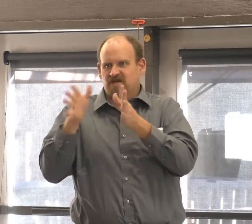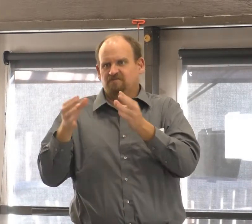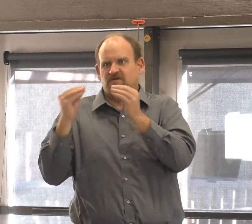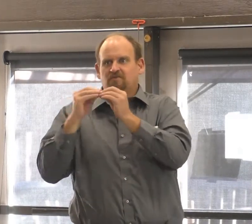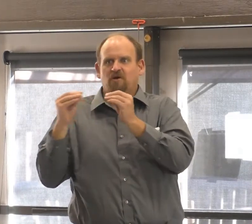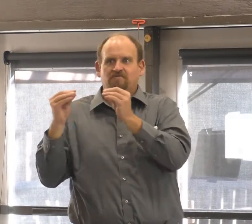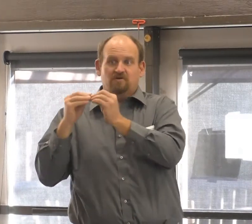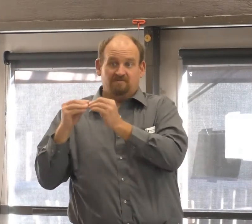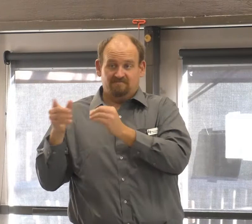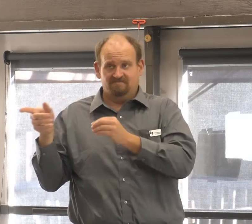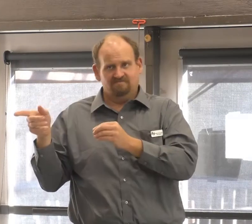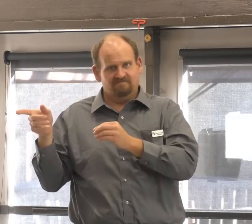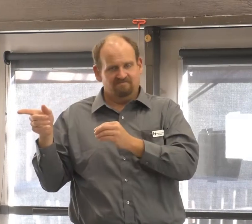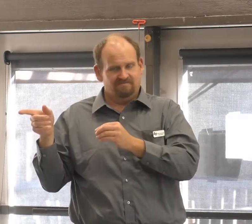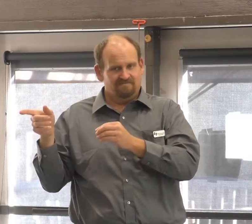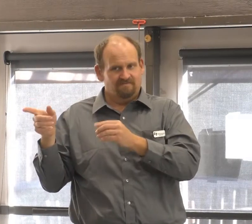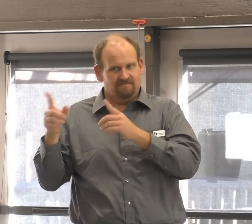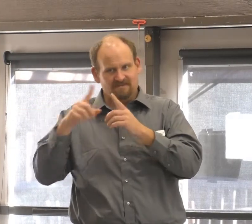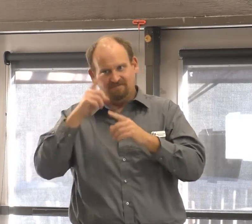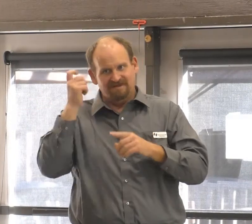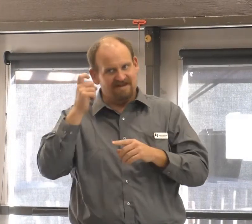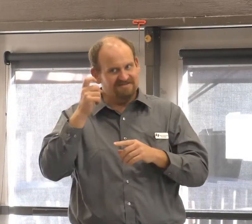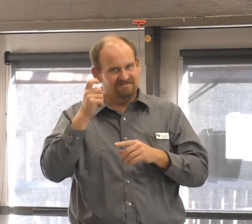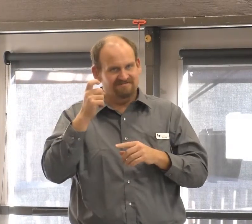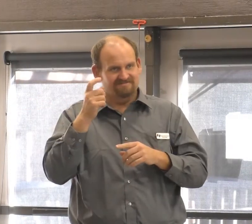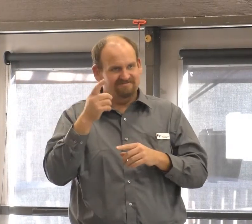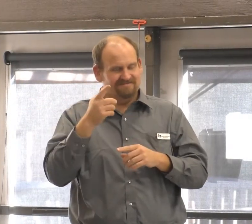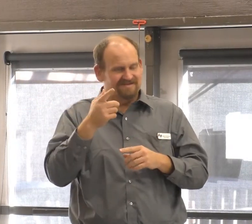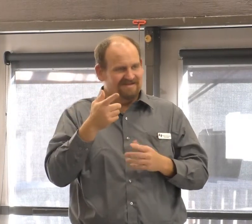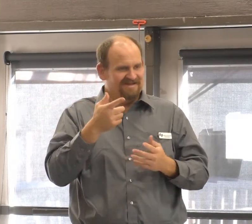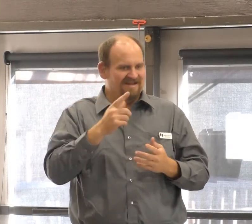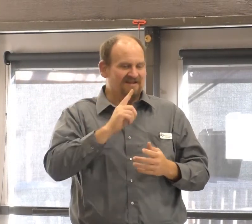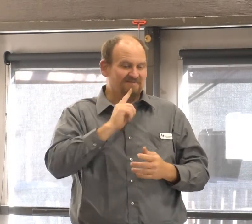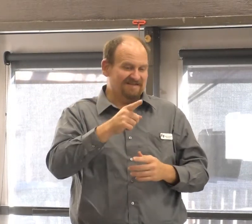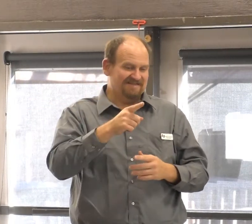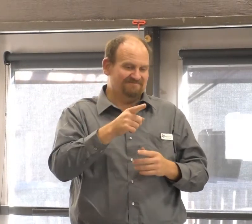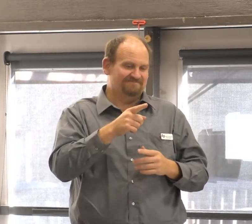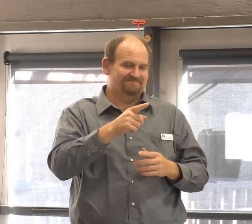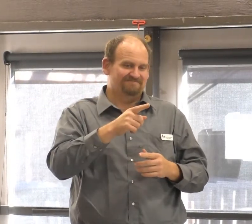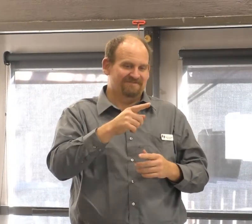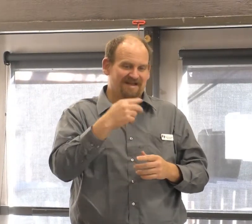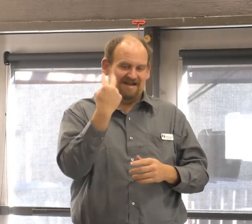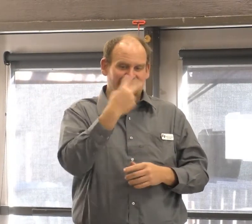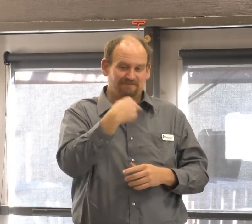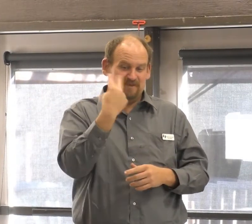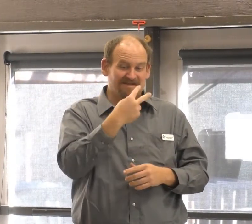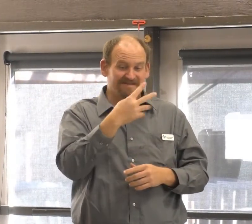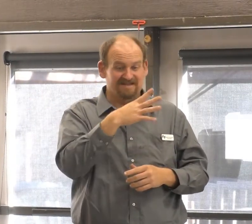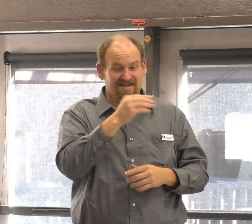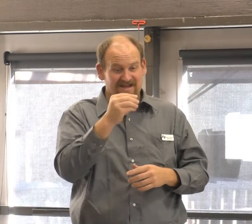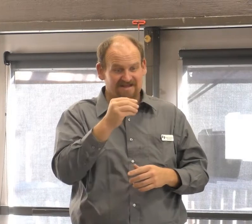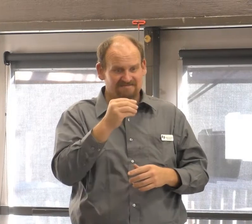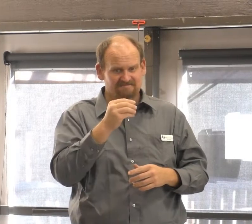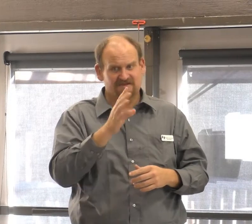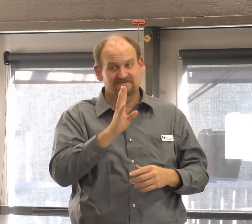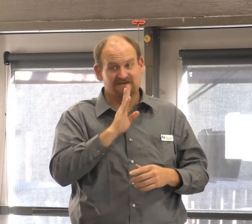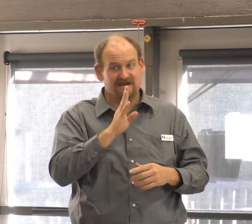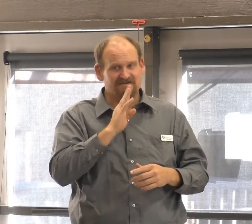So I've tried and relied on getting an interpreter more often, simply because,